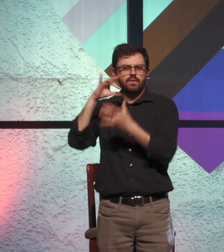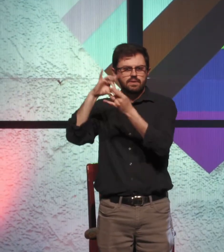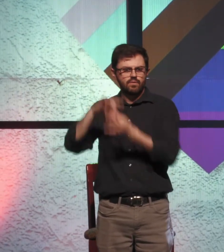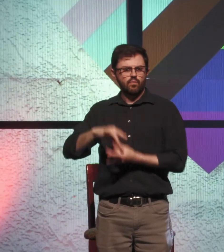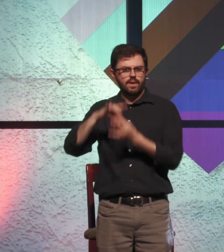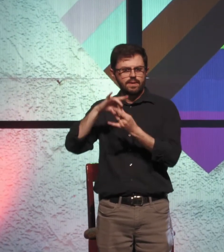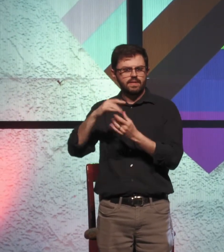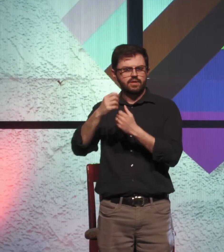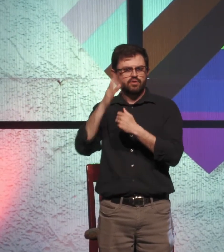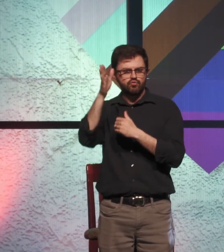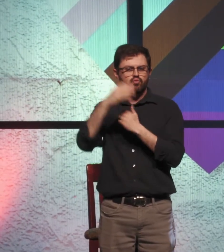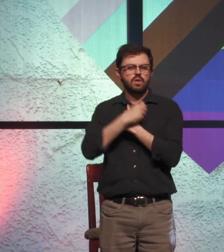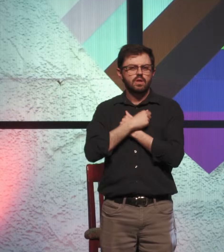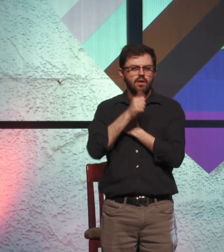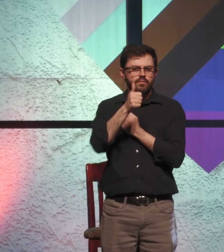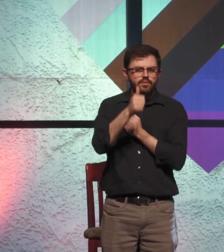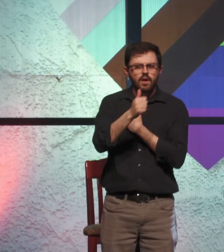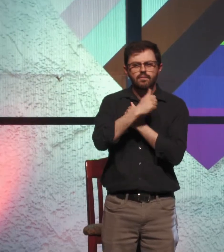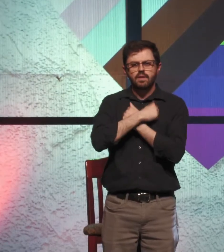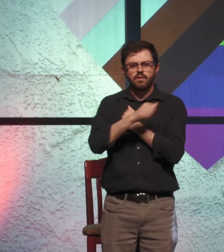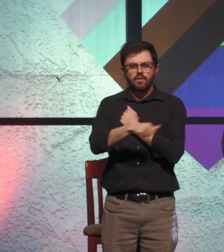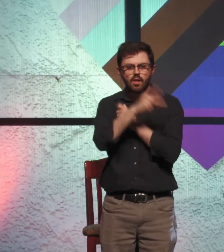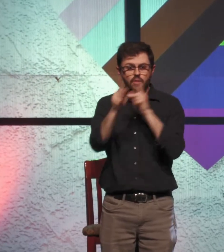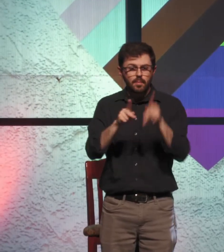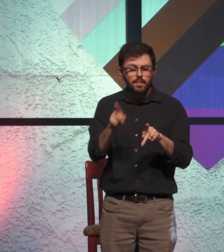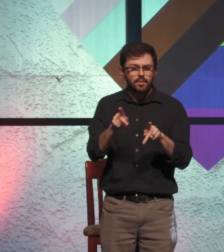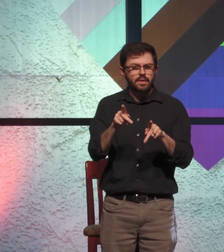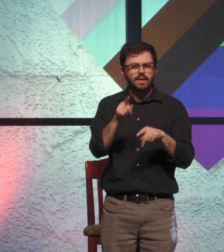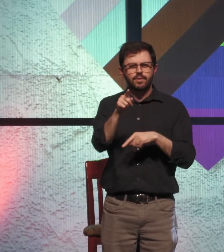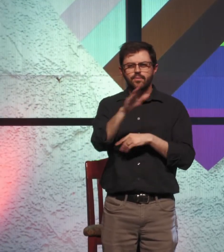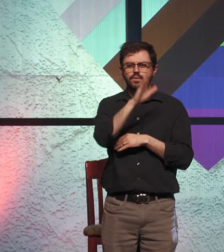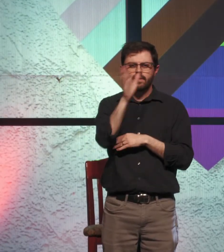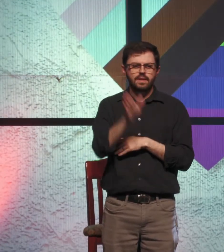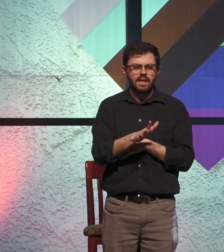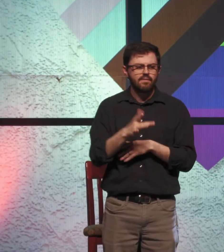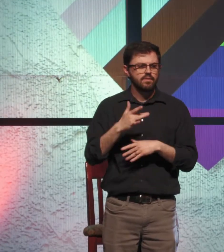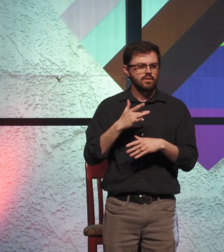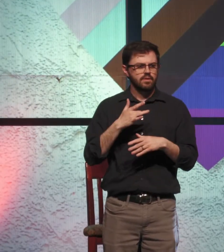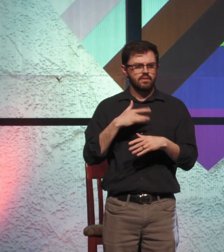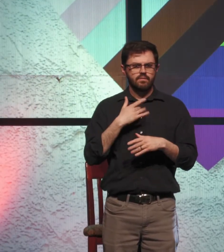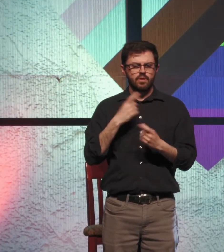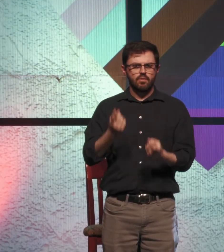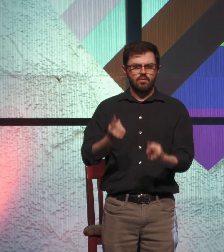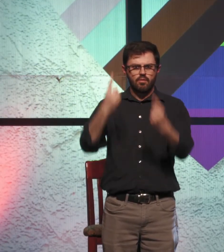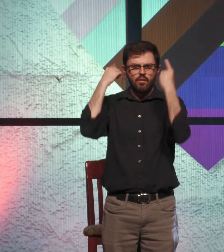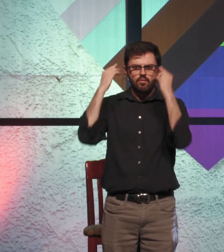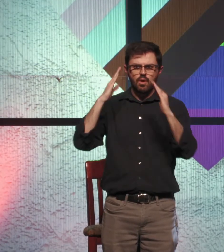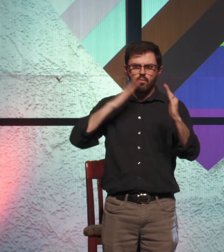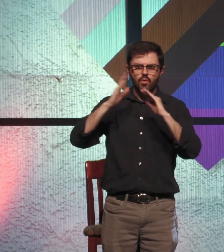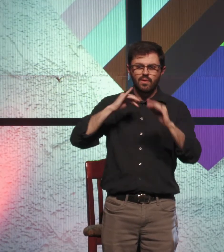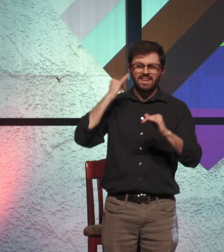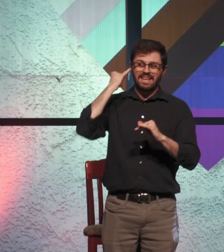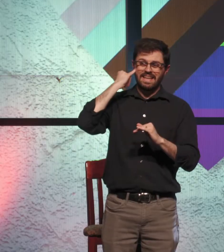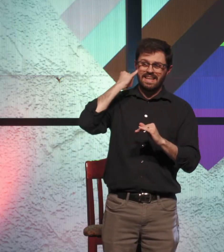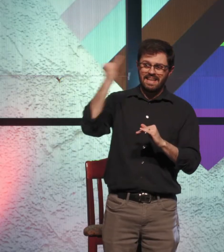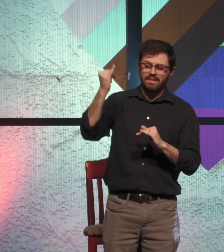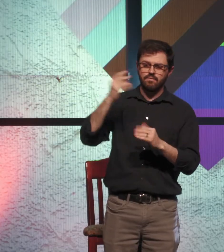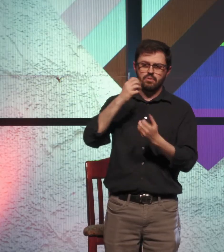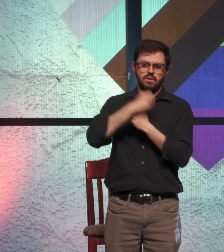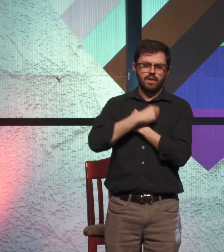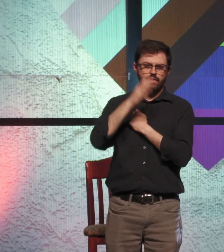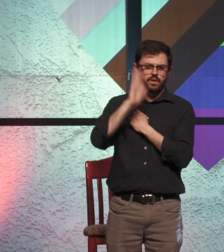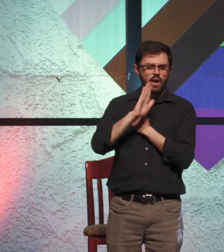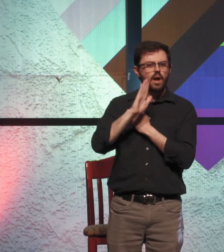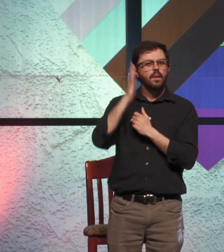others, and that you will in no way, shape, or form be consumed with if you're loving God. Because you have such confidence in